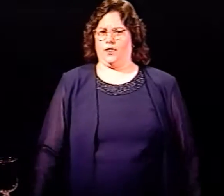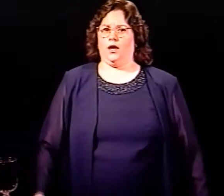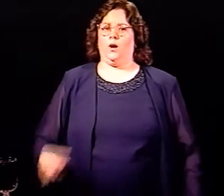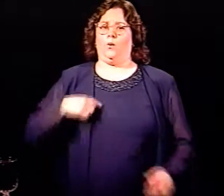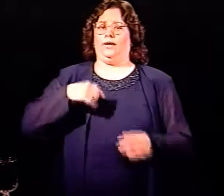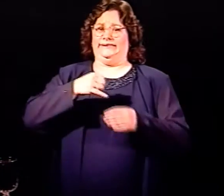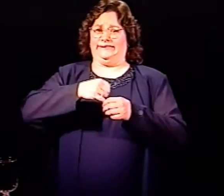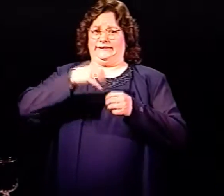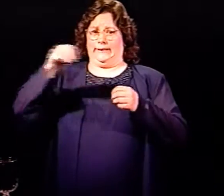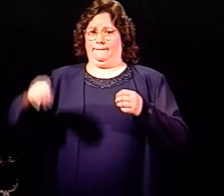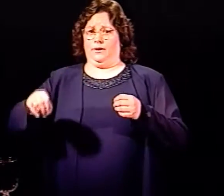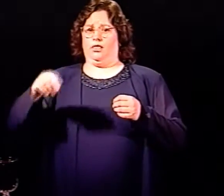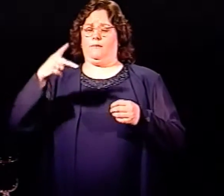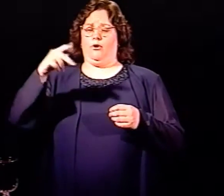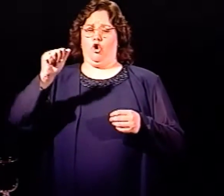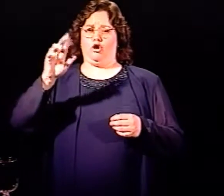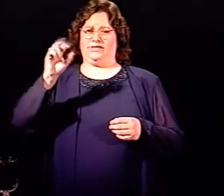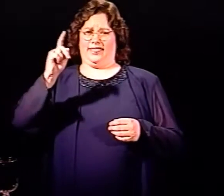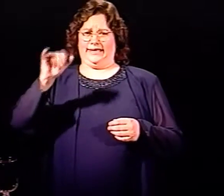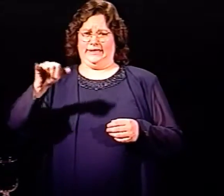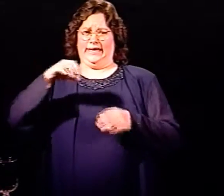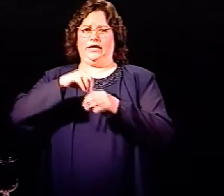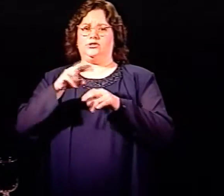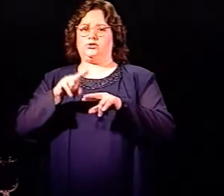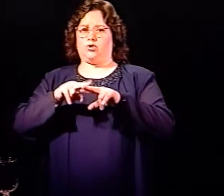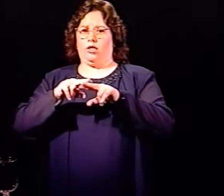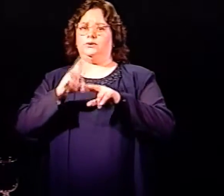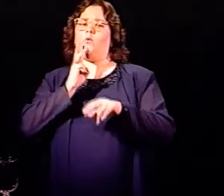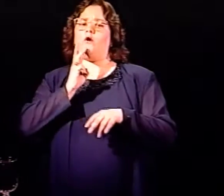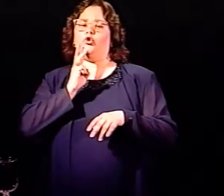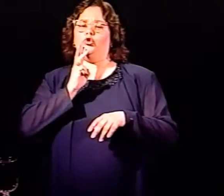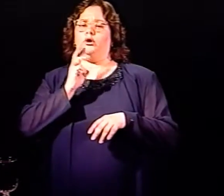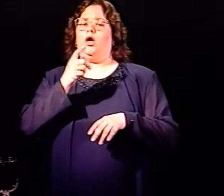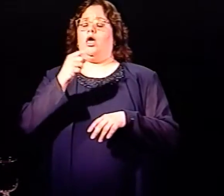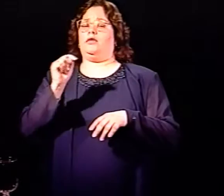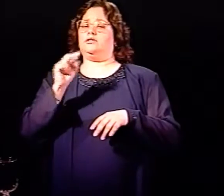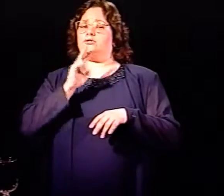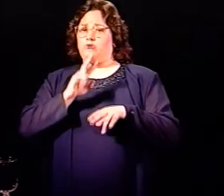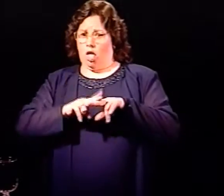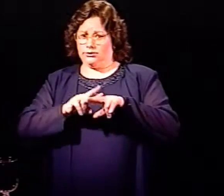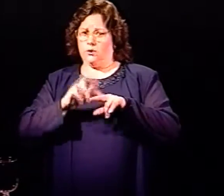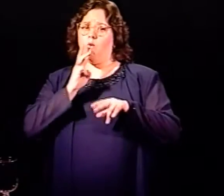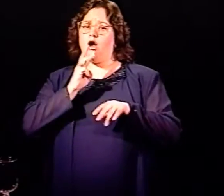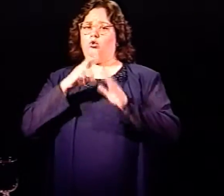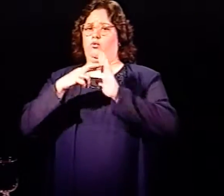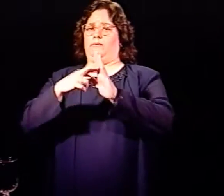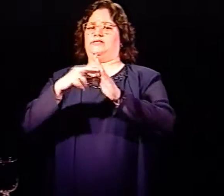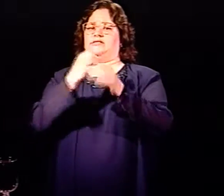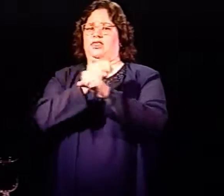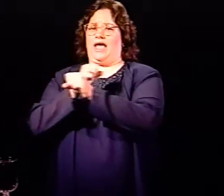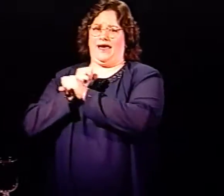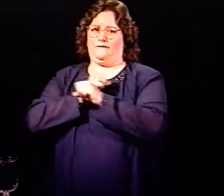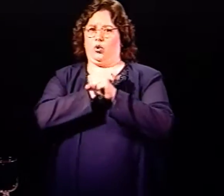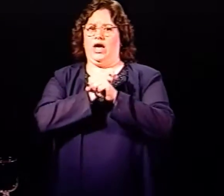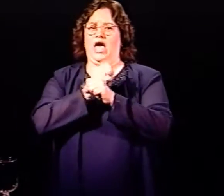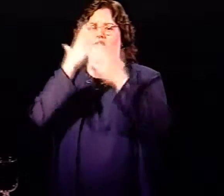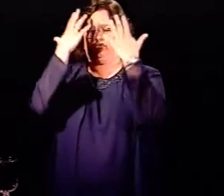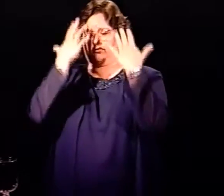We dip the parsley into salt water. The salt water represents slavery and the sorrow of